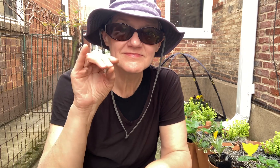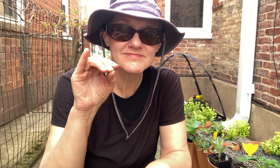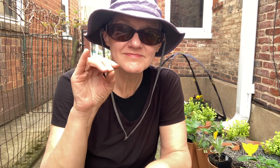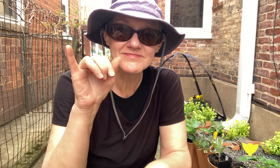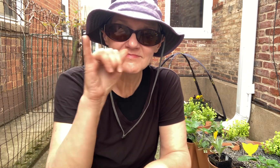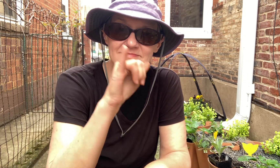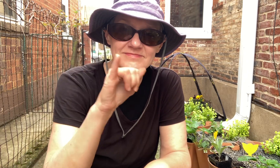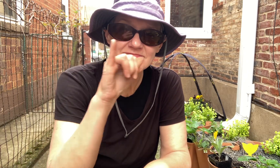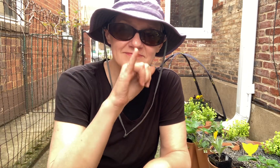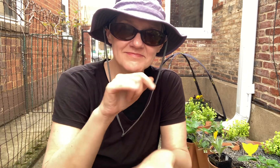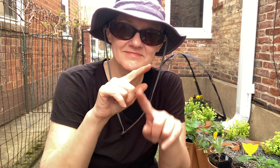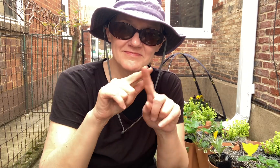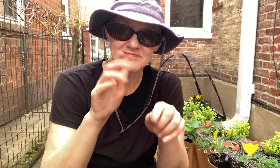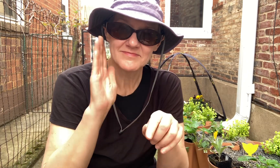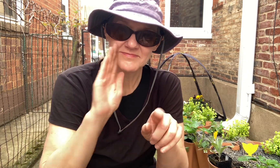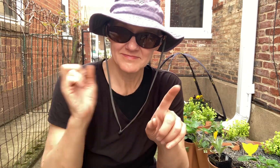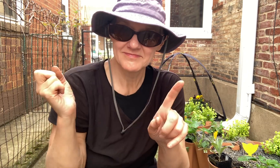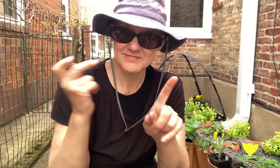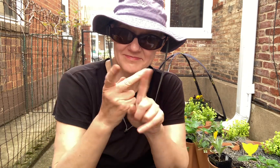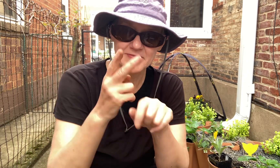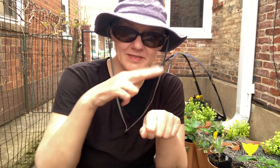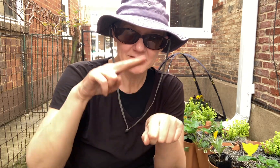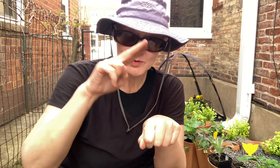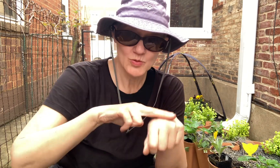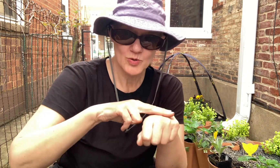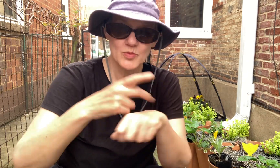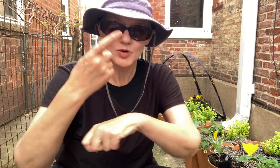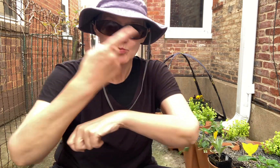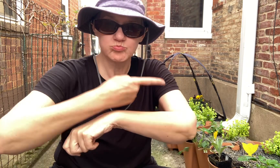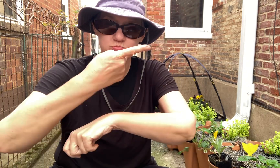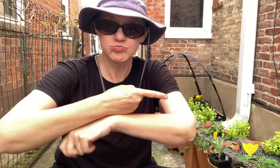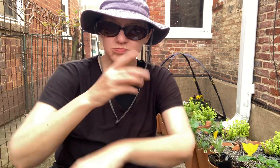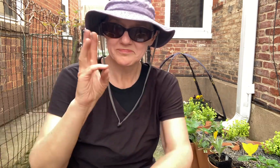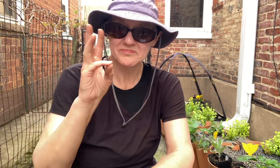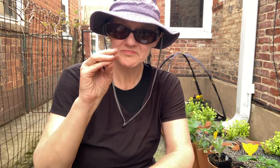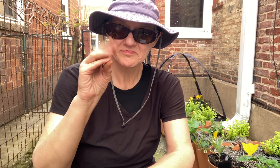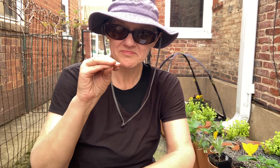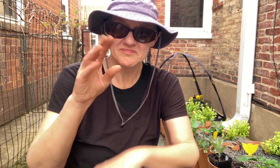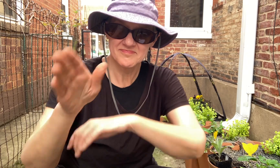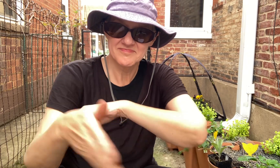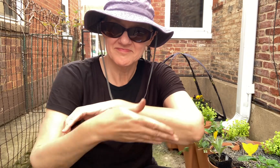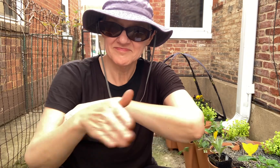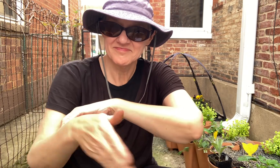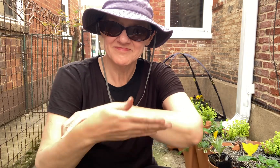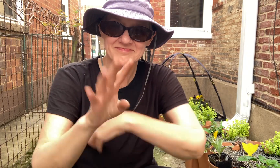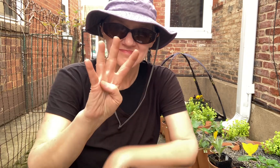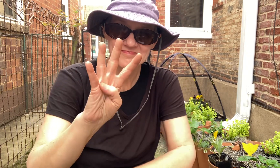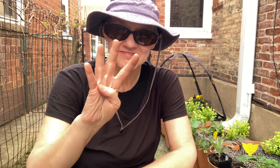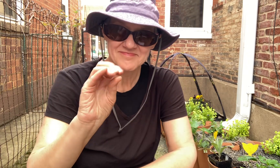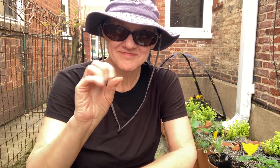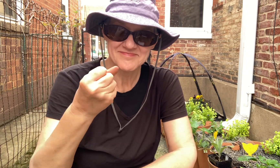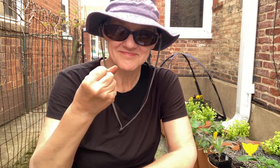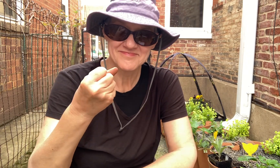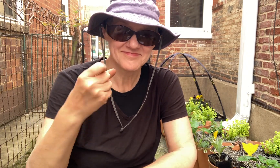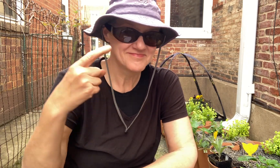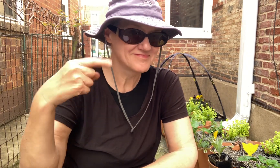Right now the temperature's 80, but it's going to get back in the normal daytime temperatures of the 60s and nighttime temperature